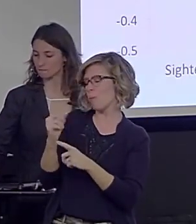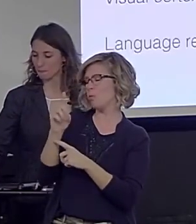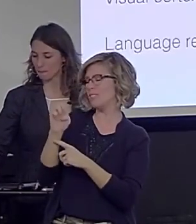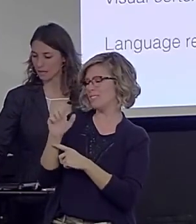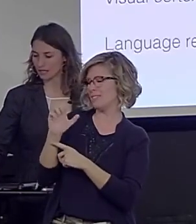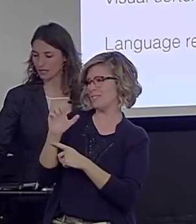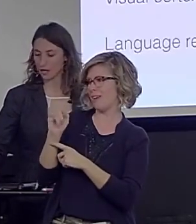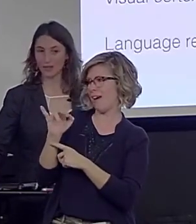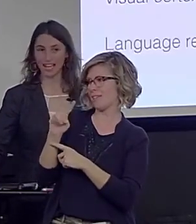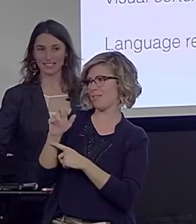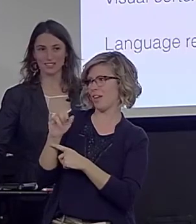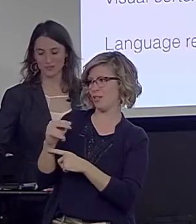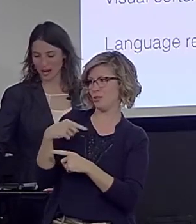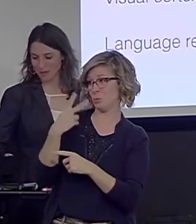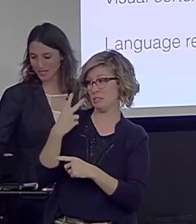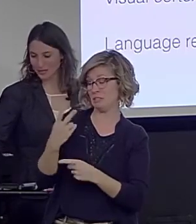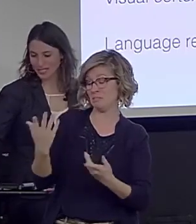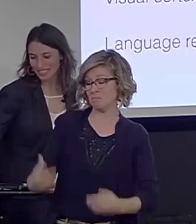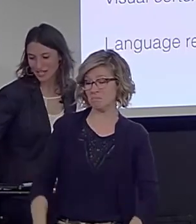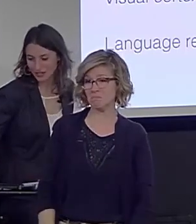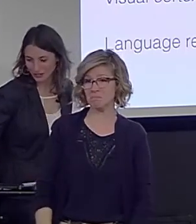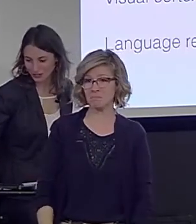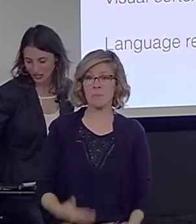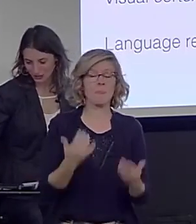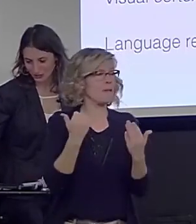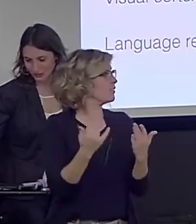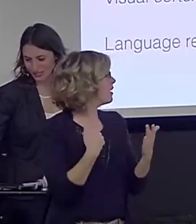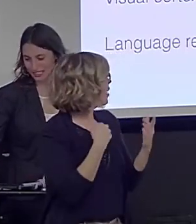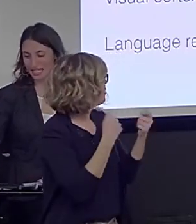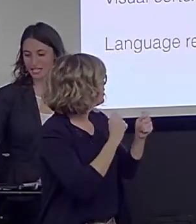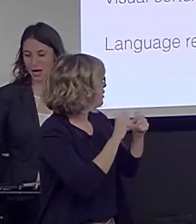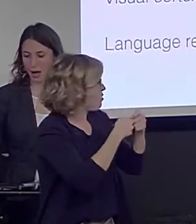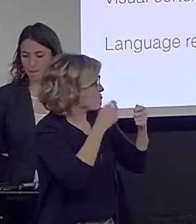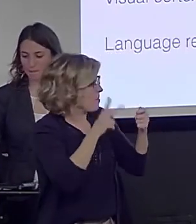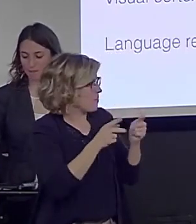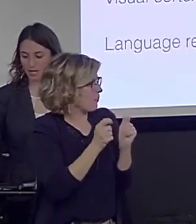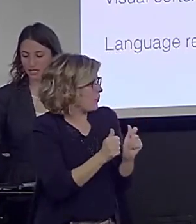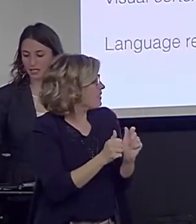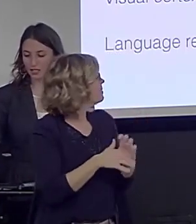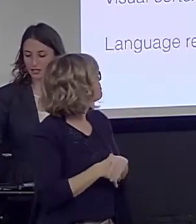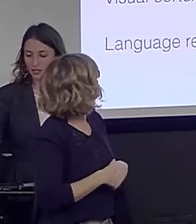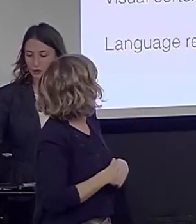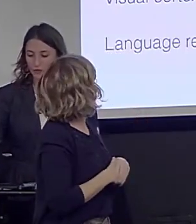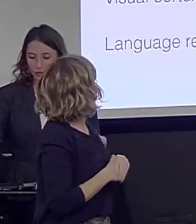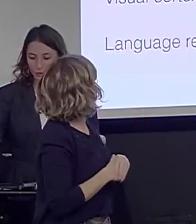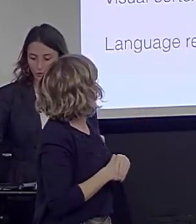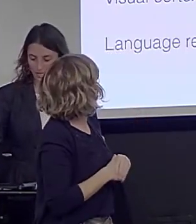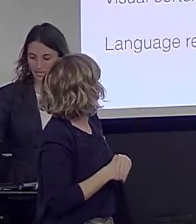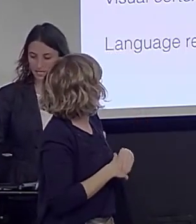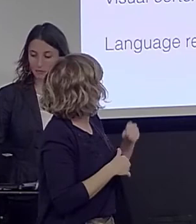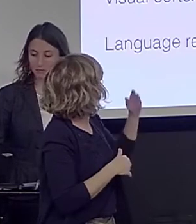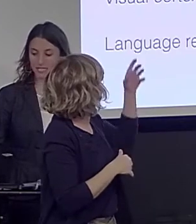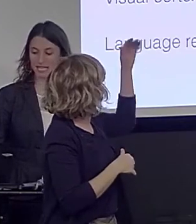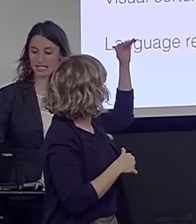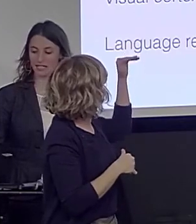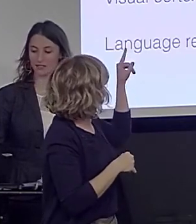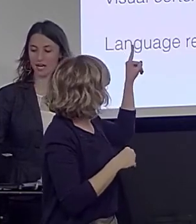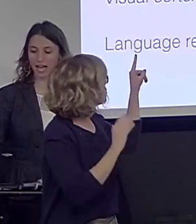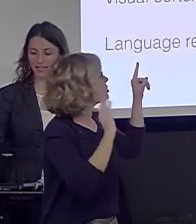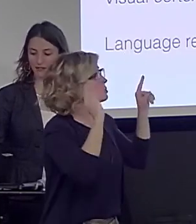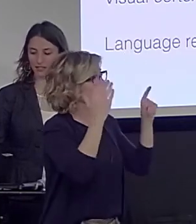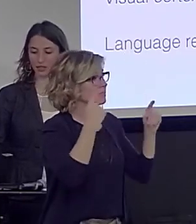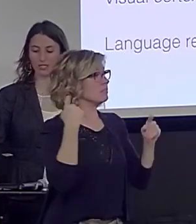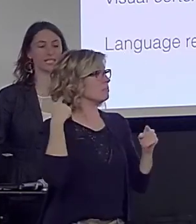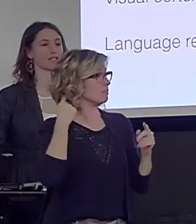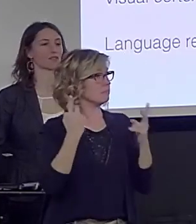children. Okay, so now I'm going to quickly conclude. So visual cortex seems to be sensitive